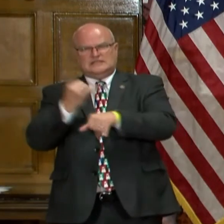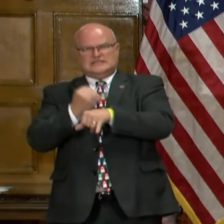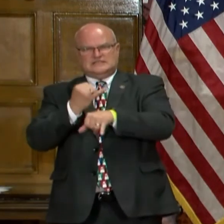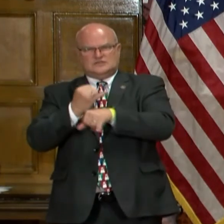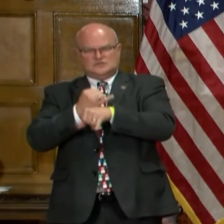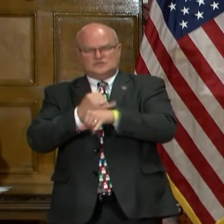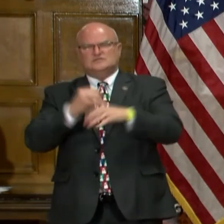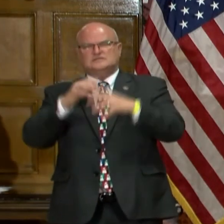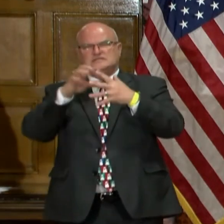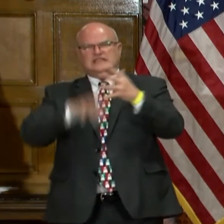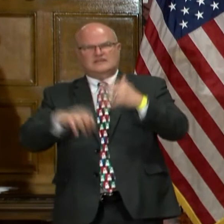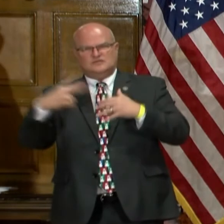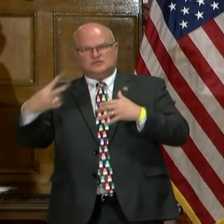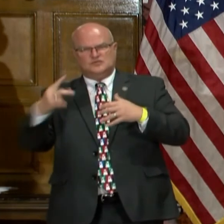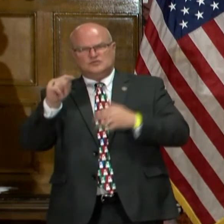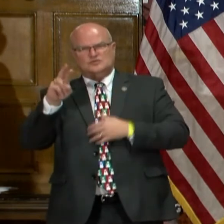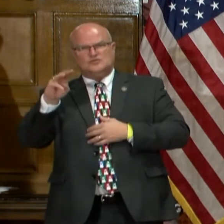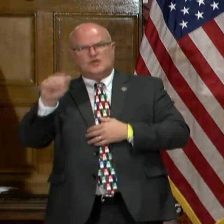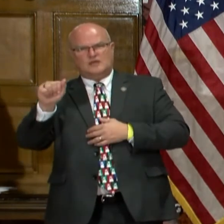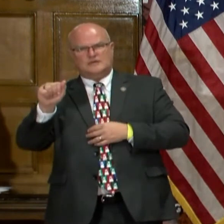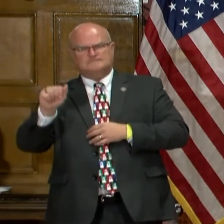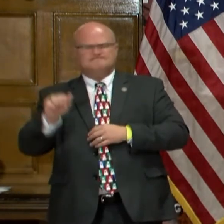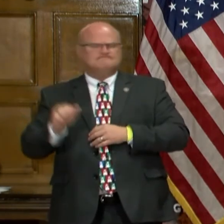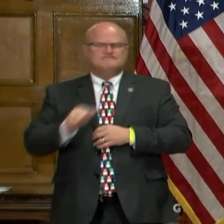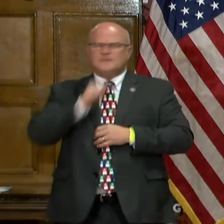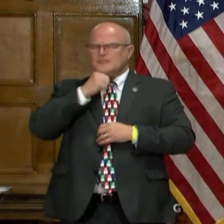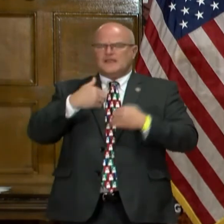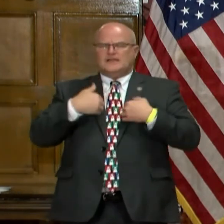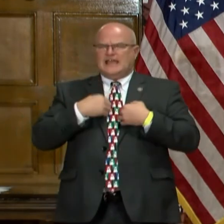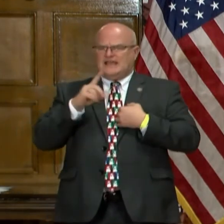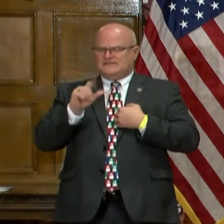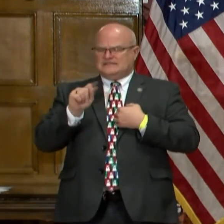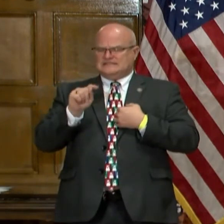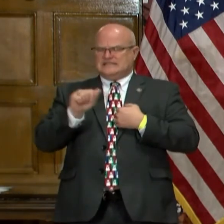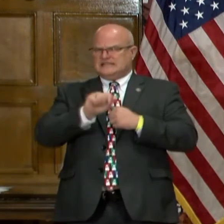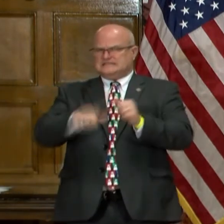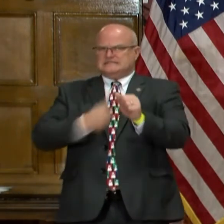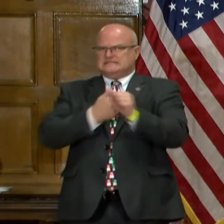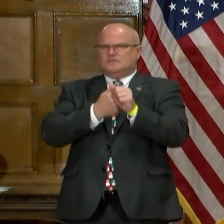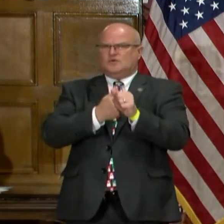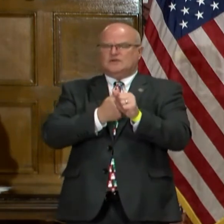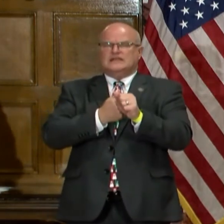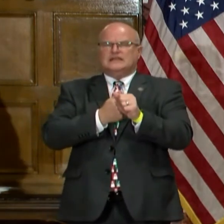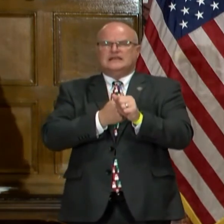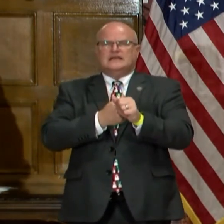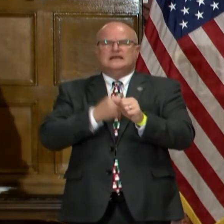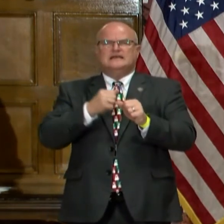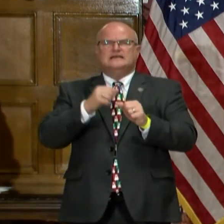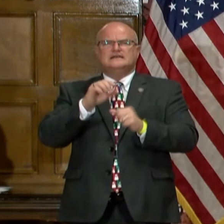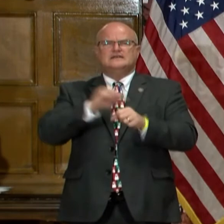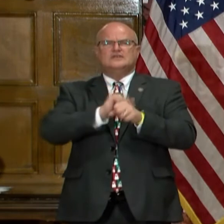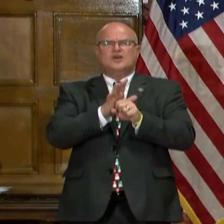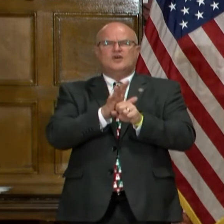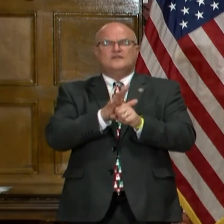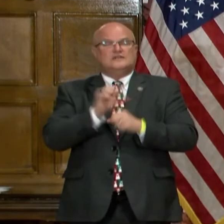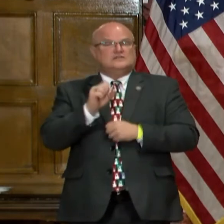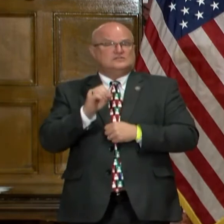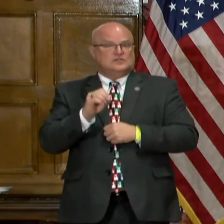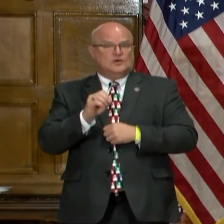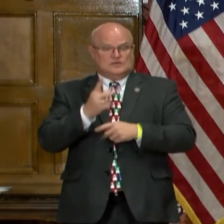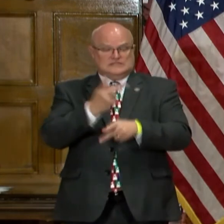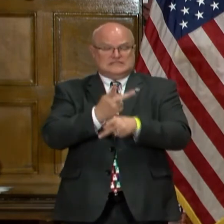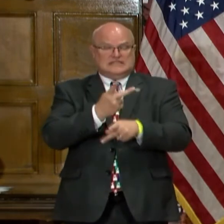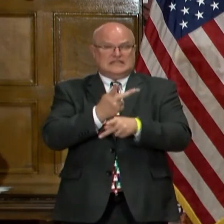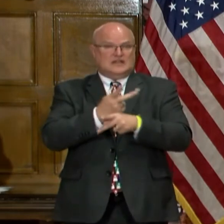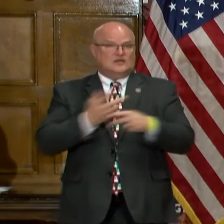level 2s, et cetera, we don't have that kind of data behind COVID. And so the primary responsibility of caring for COVID